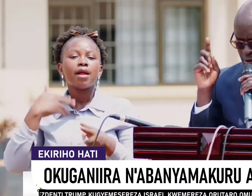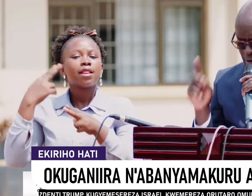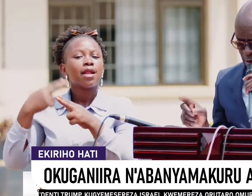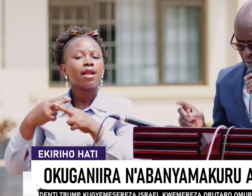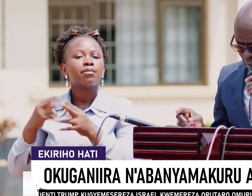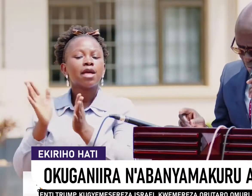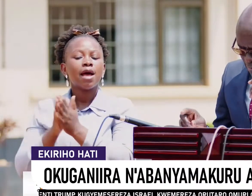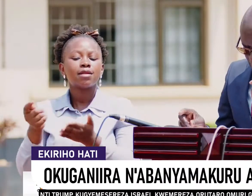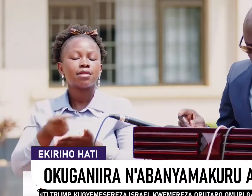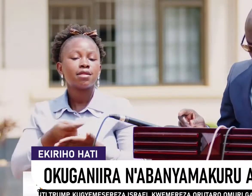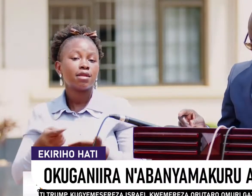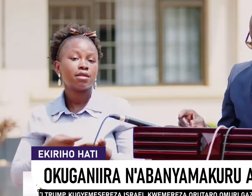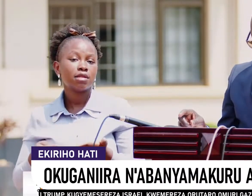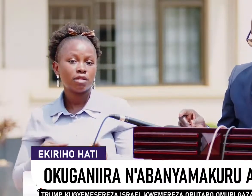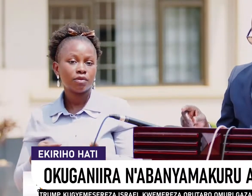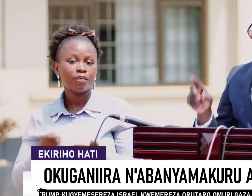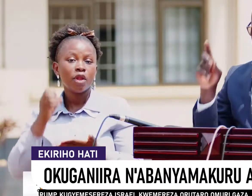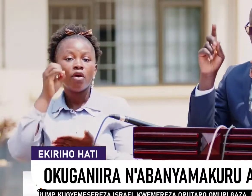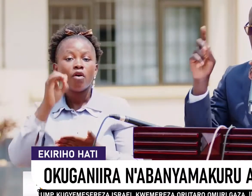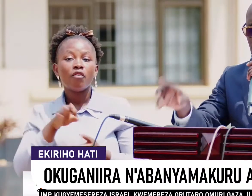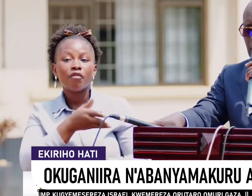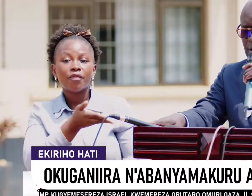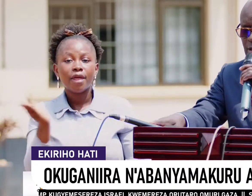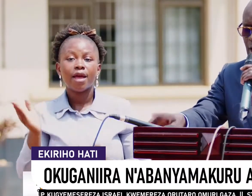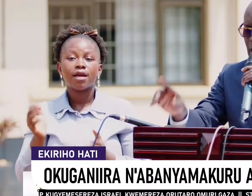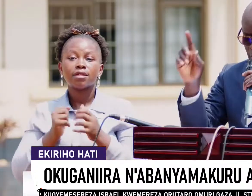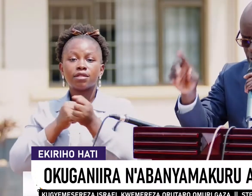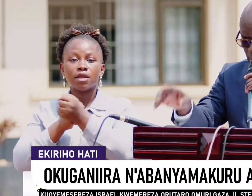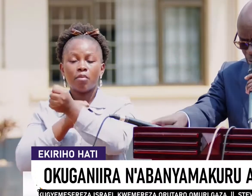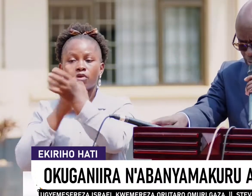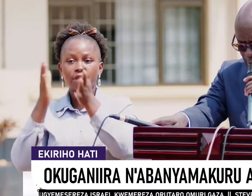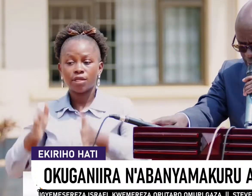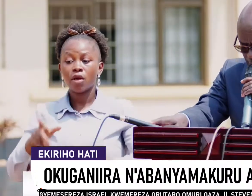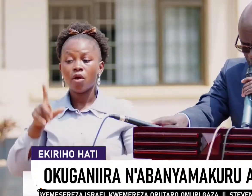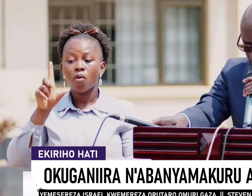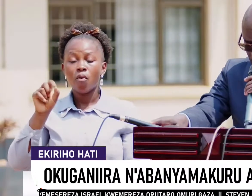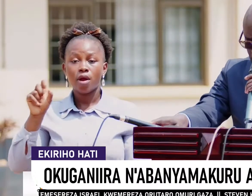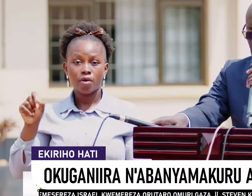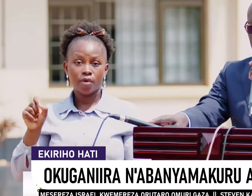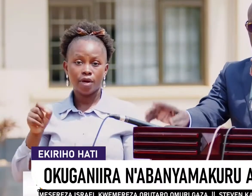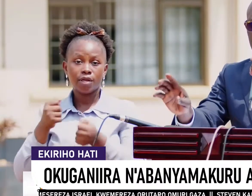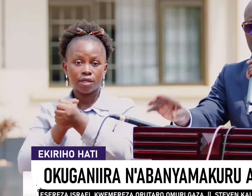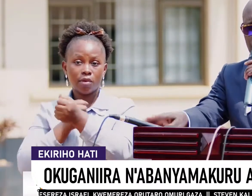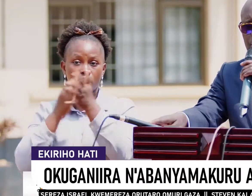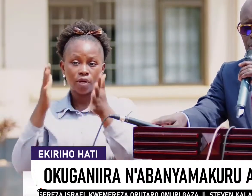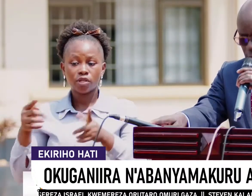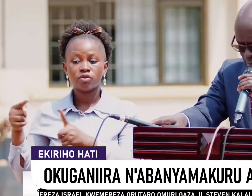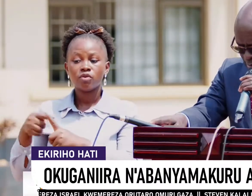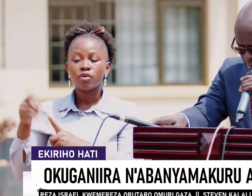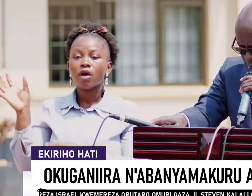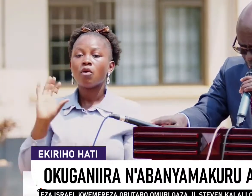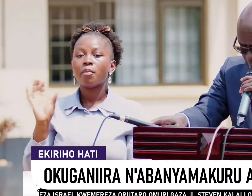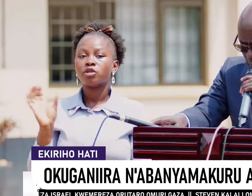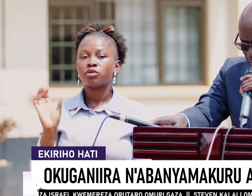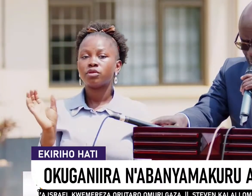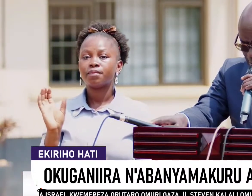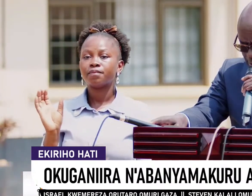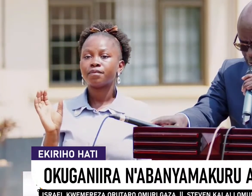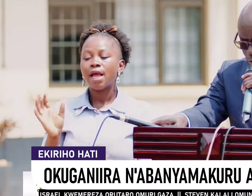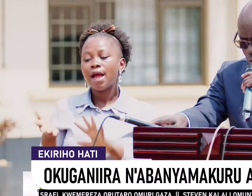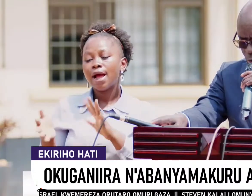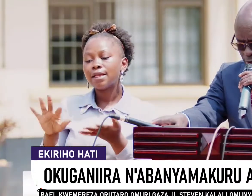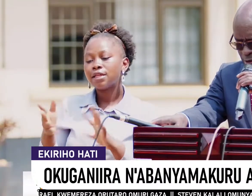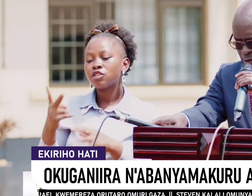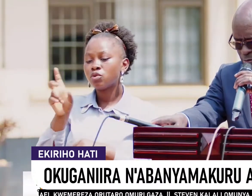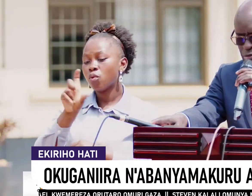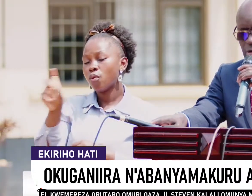names and signatures of their supporters, the 100 supporters, to the Commission at